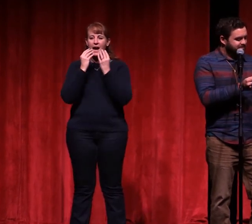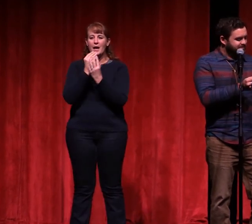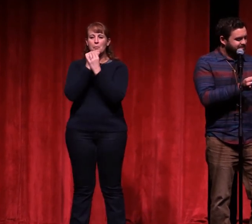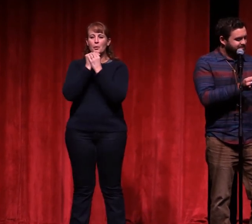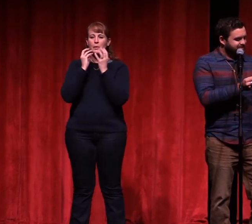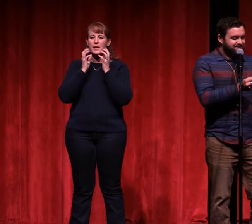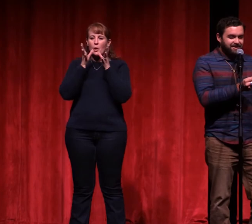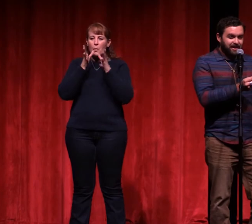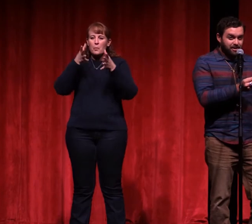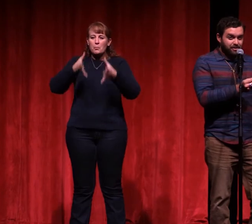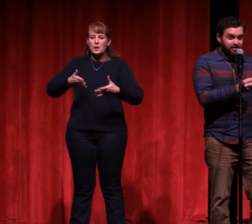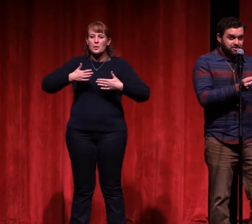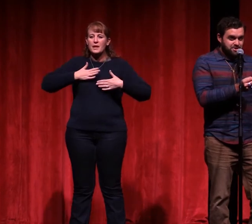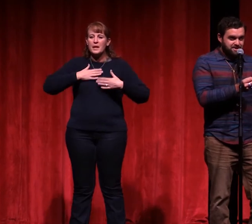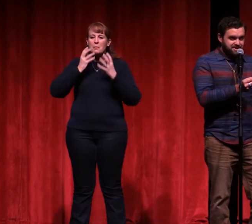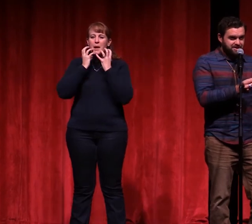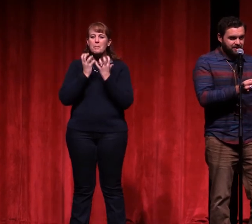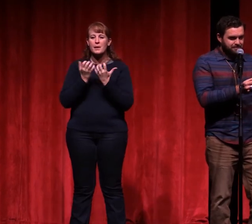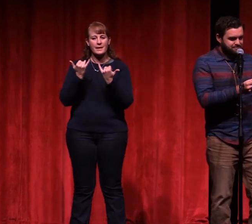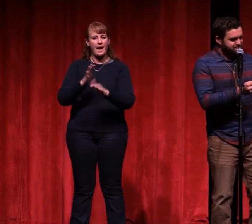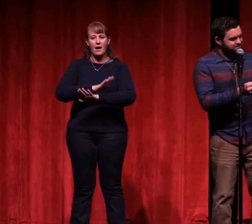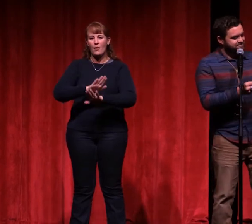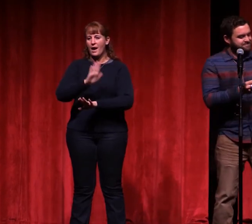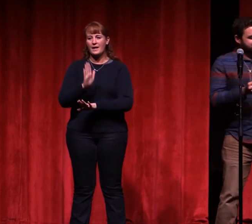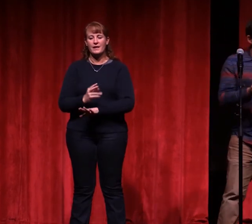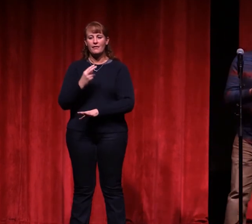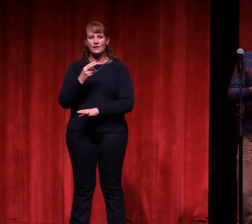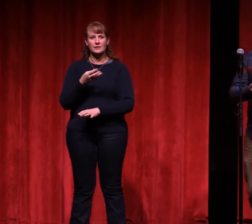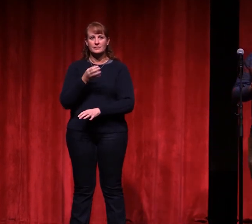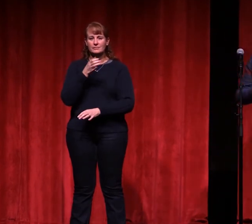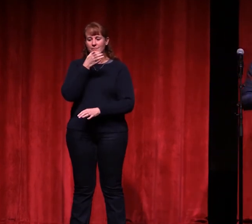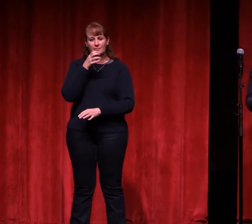beard. I no longer drink tequila.